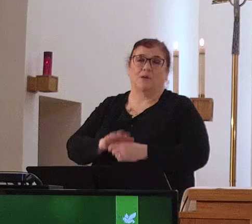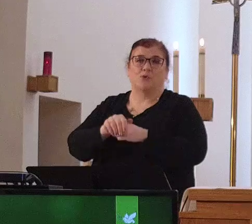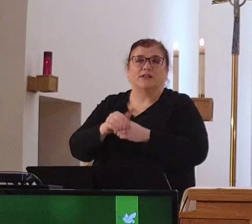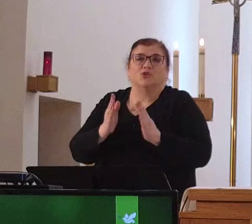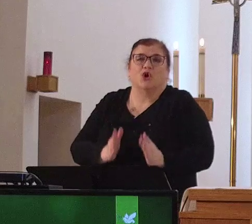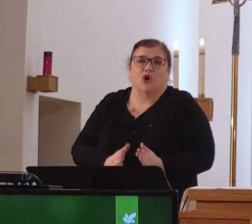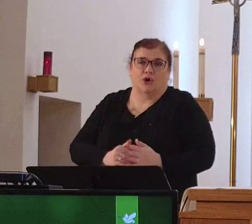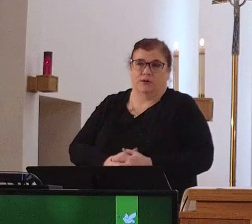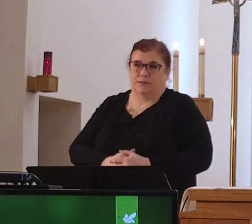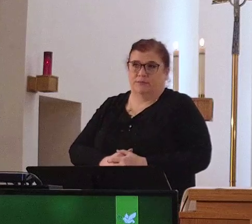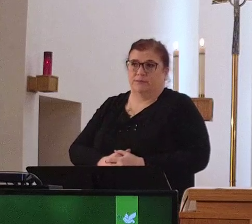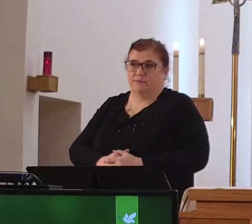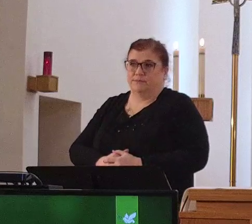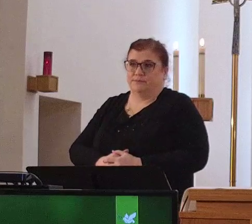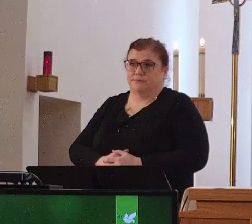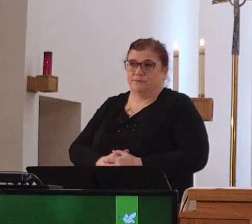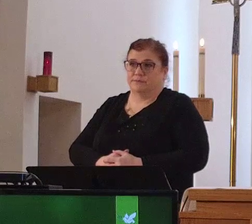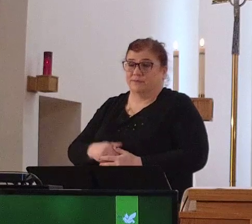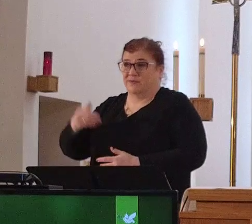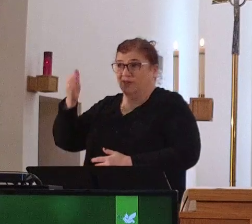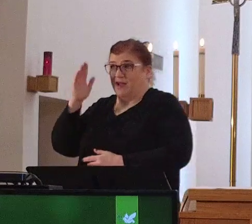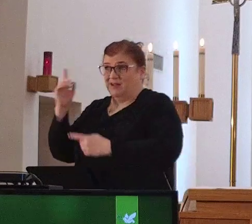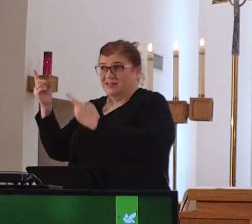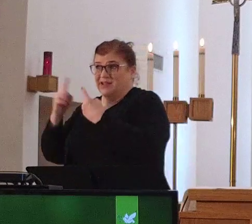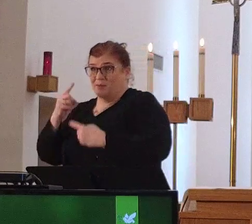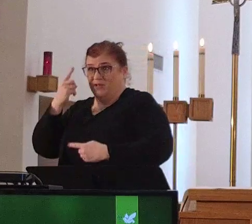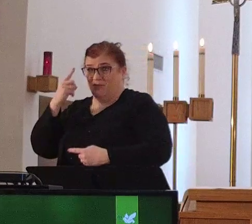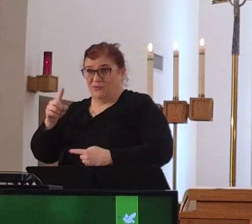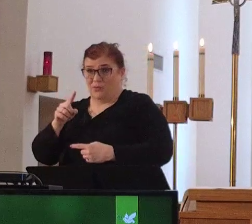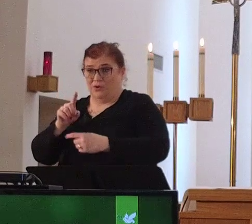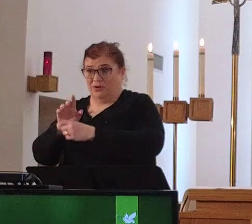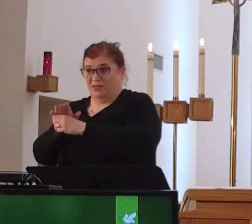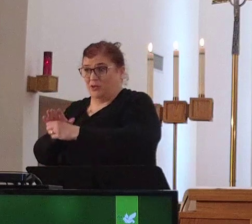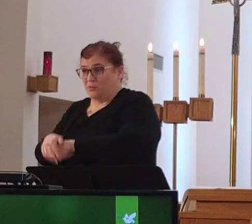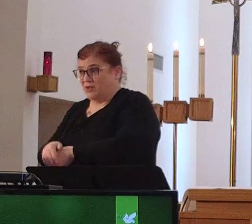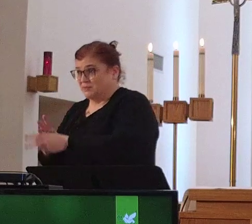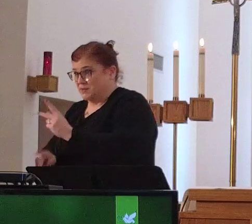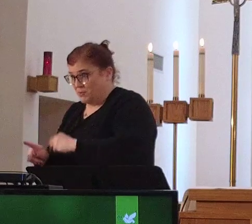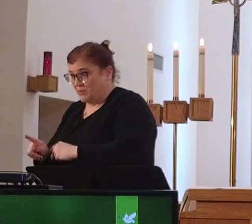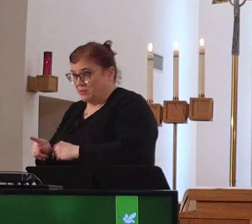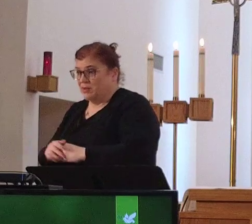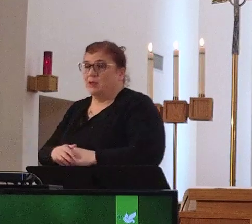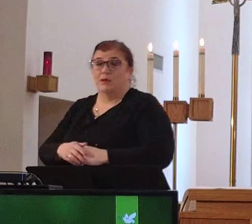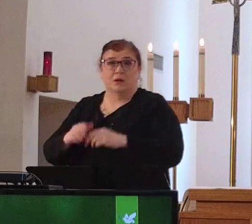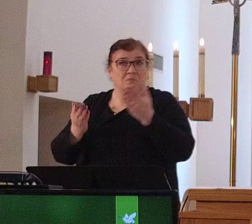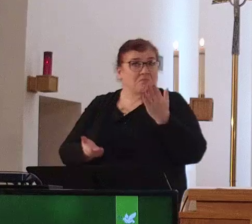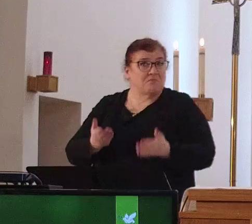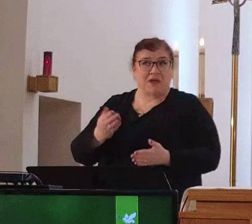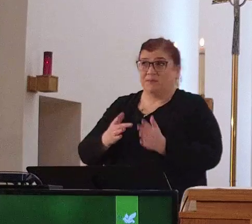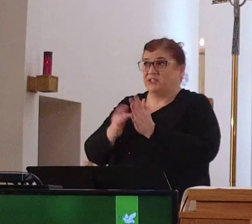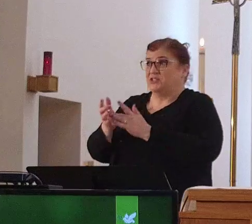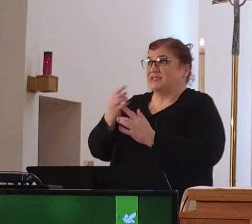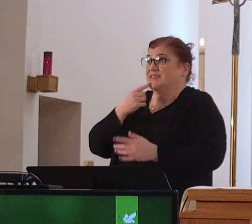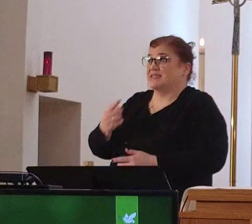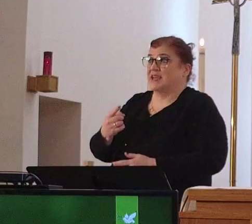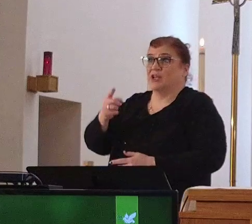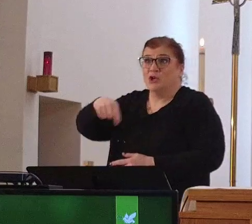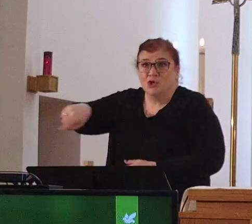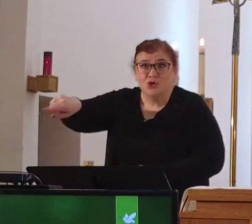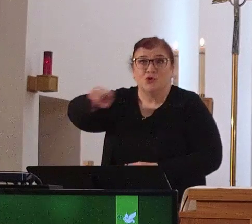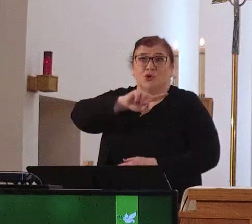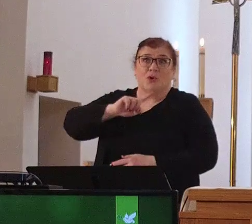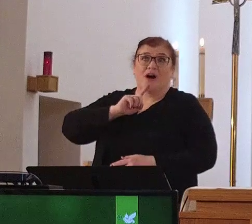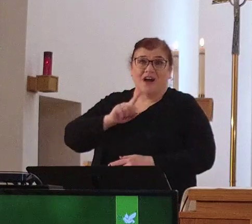oppressor, and God is coming for the oppressed. It could be that Jesus is saying, you all are